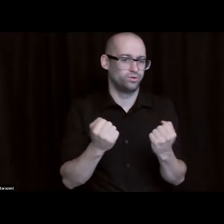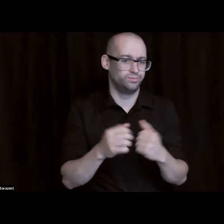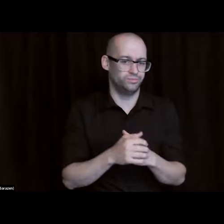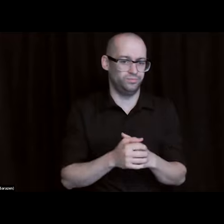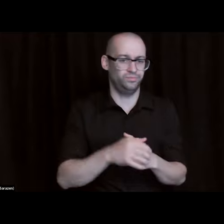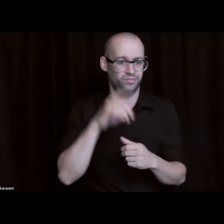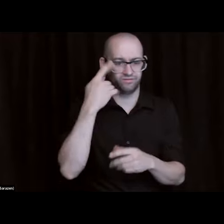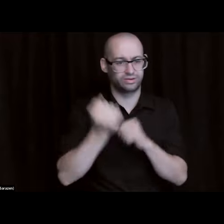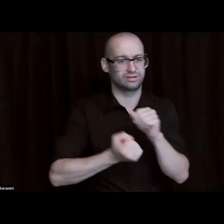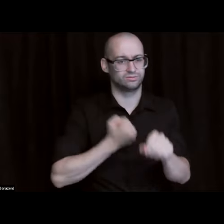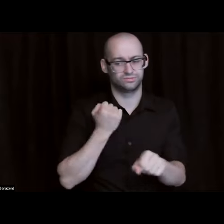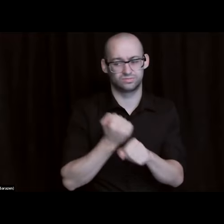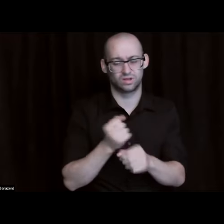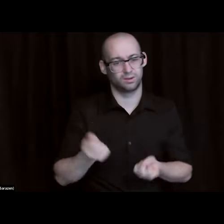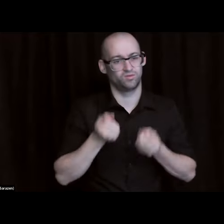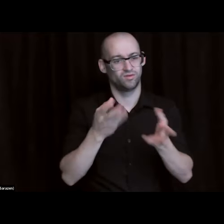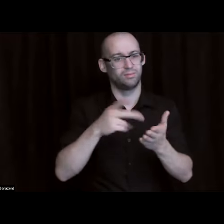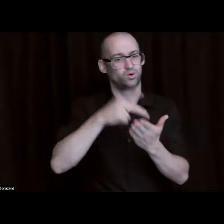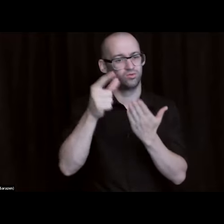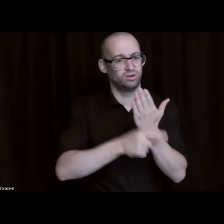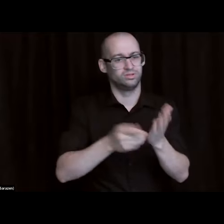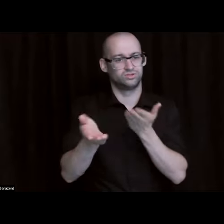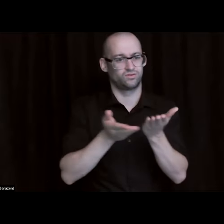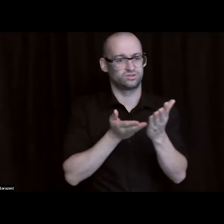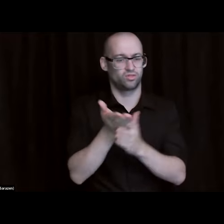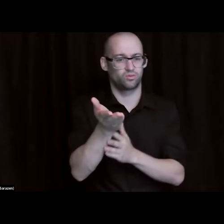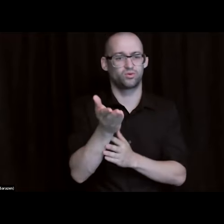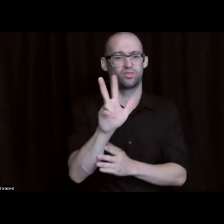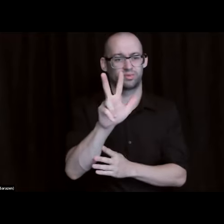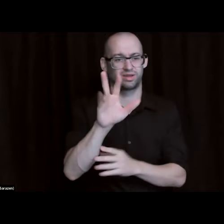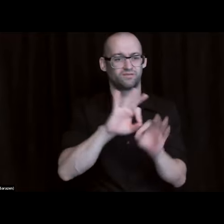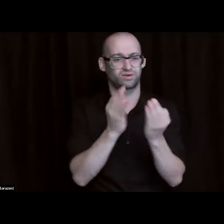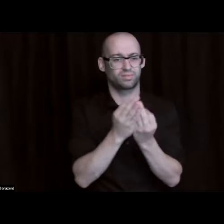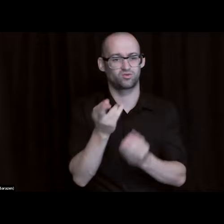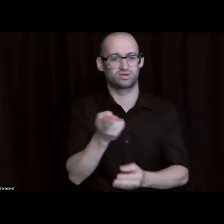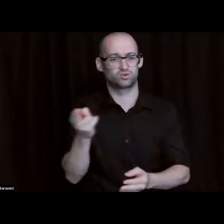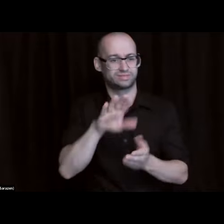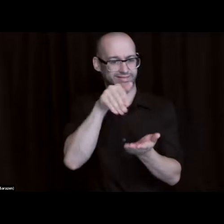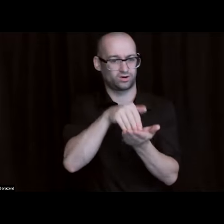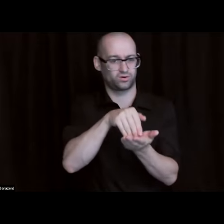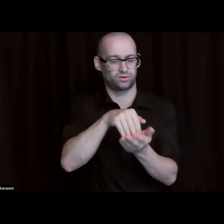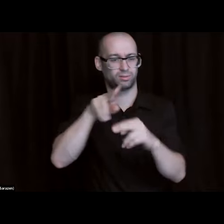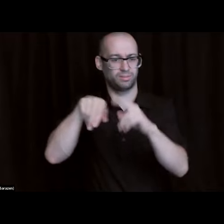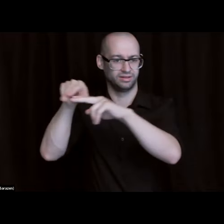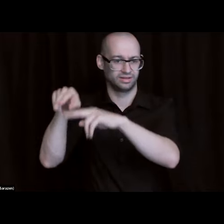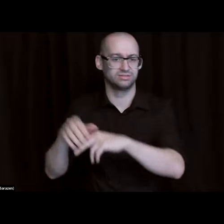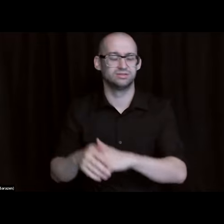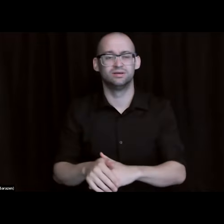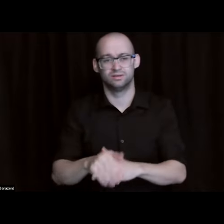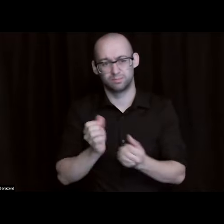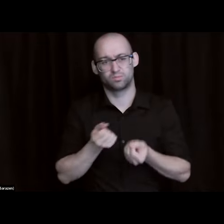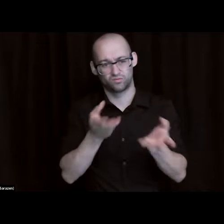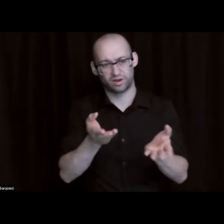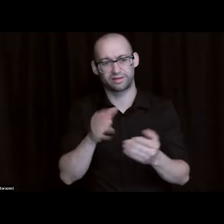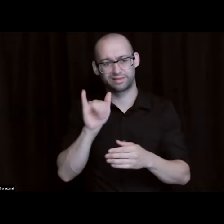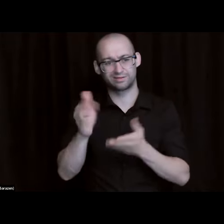years. We provide programs and services through our three family resource centers and provide program countywide,